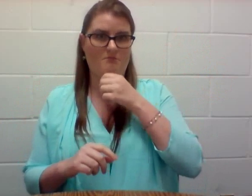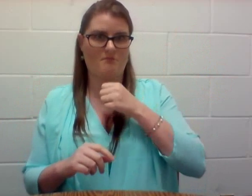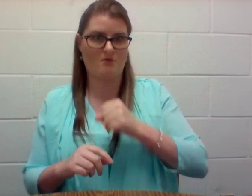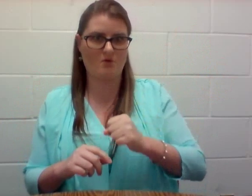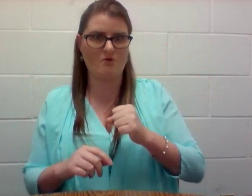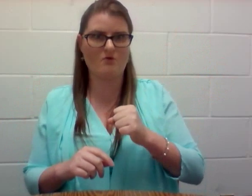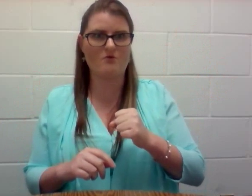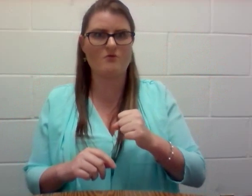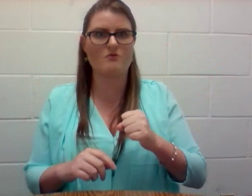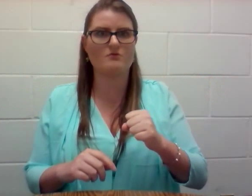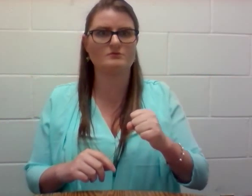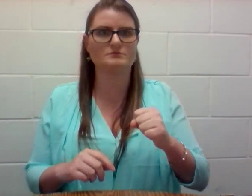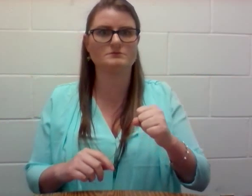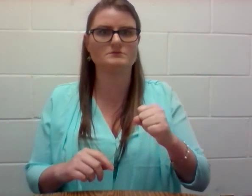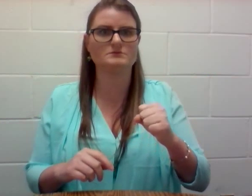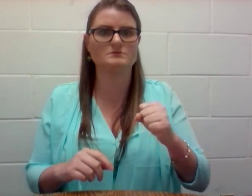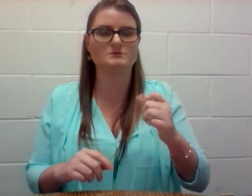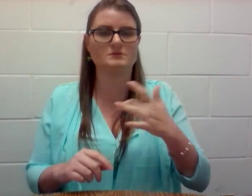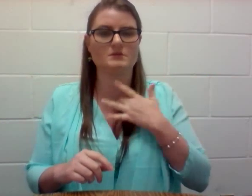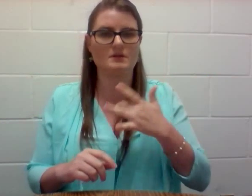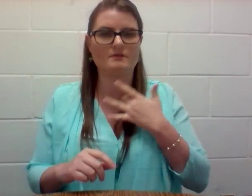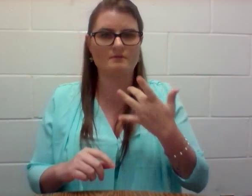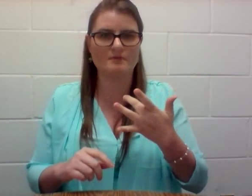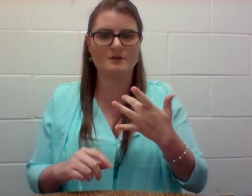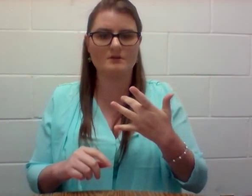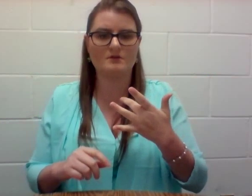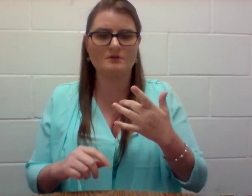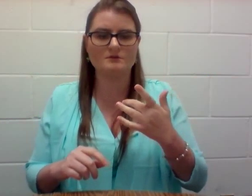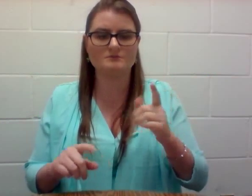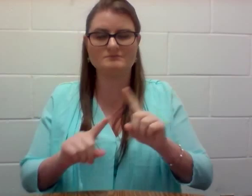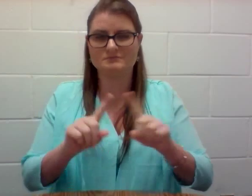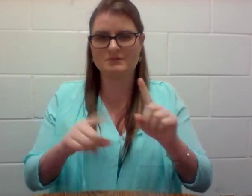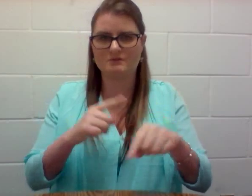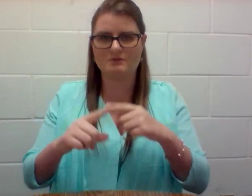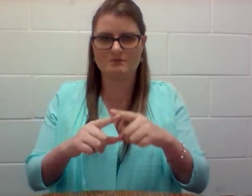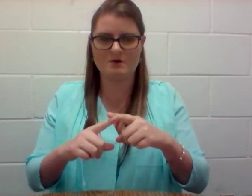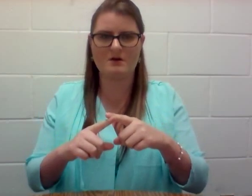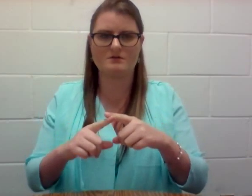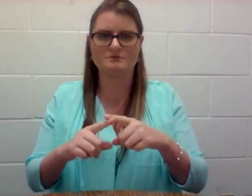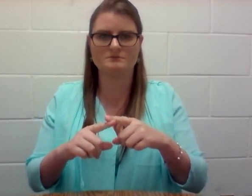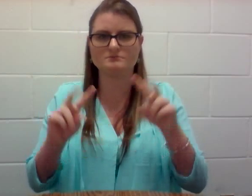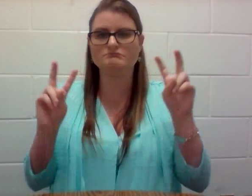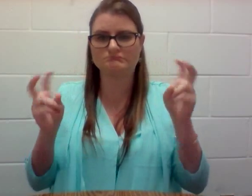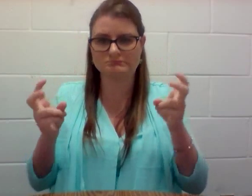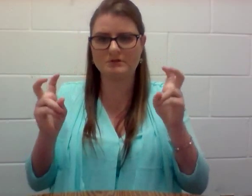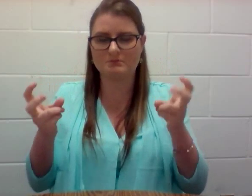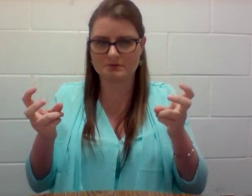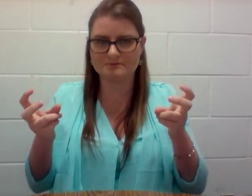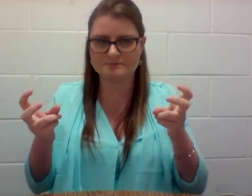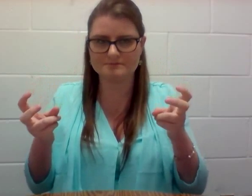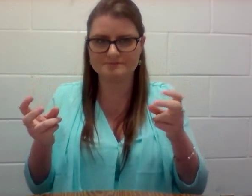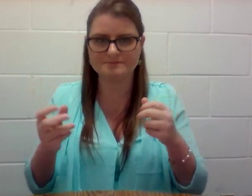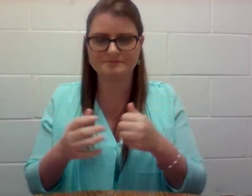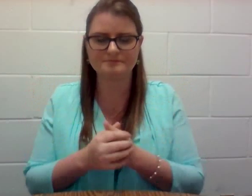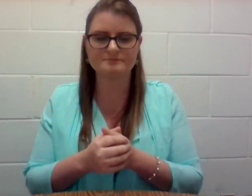from dinosaur truth has been good for the world or will be good in the long run, no matter